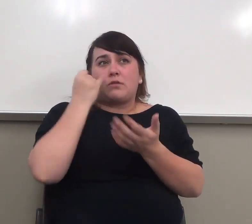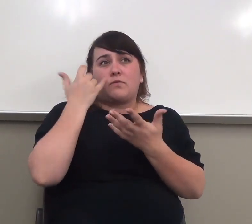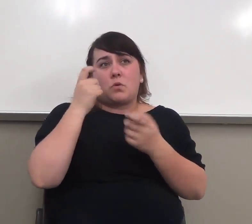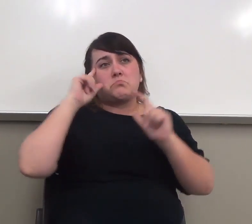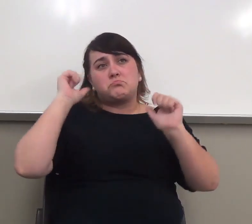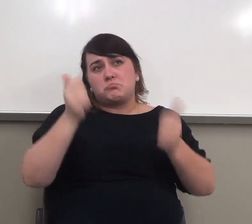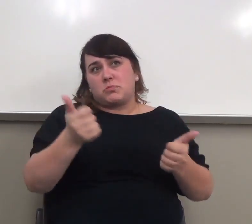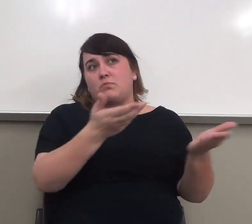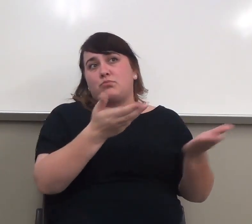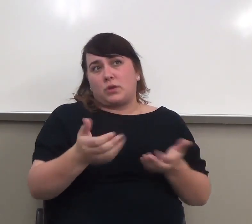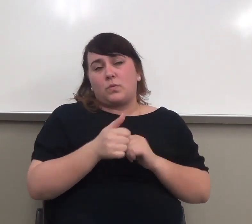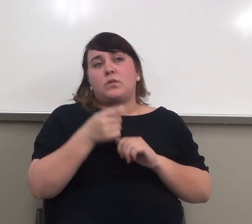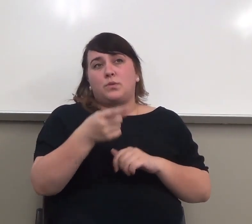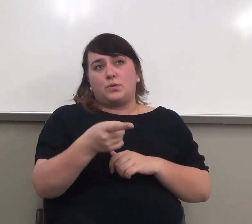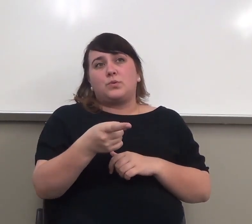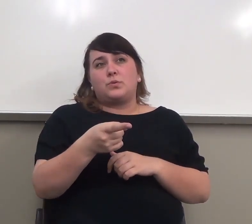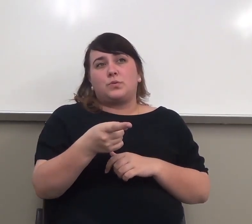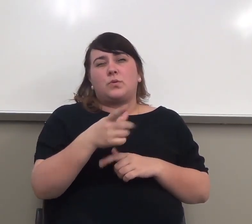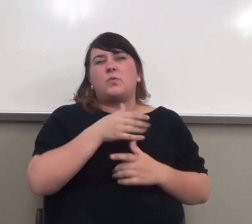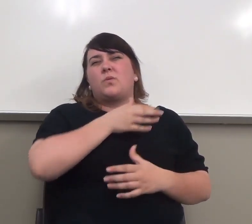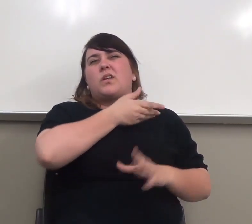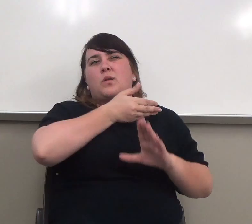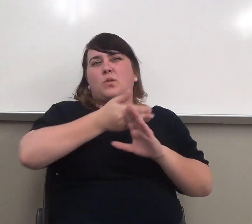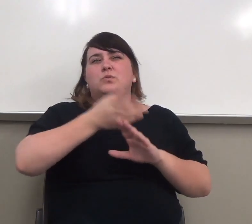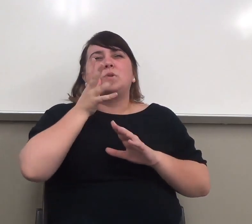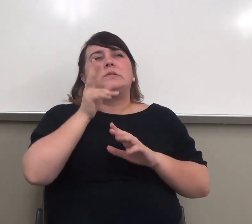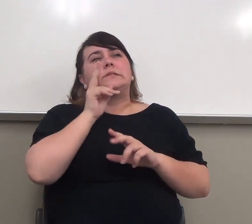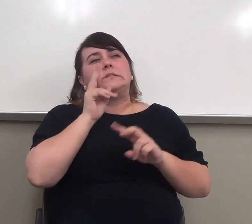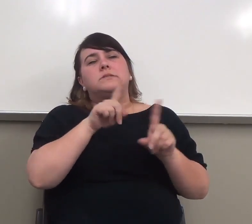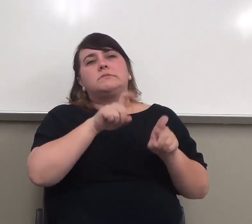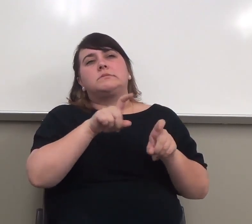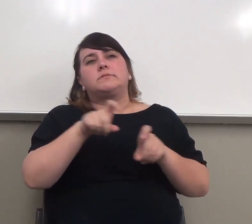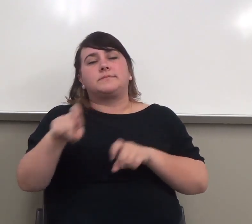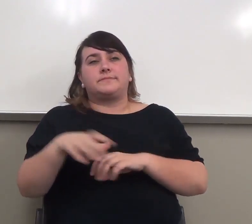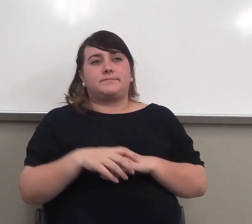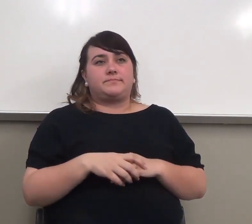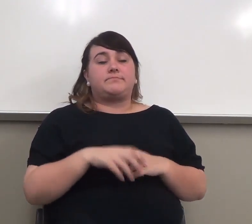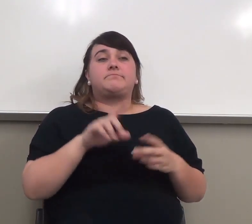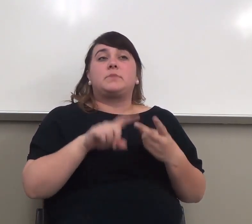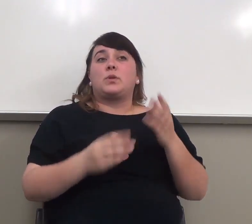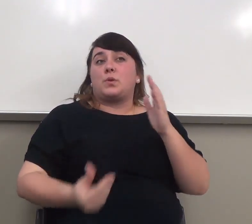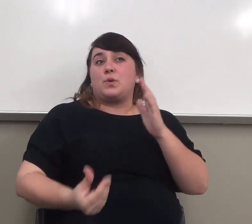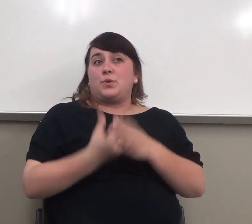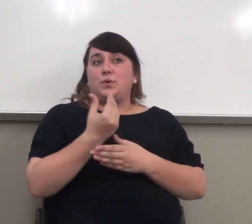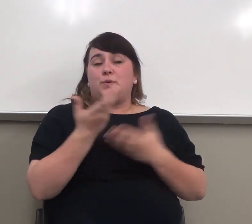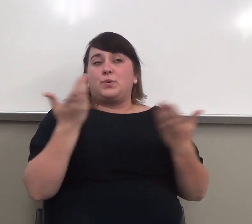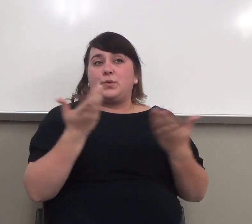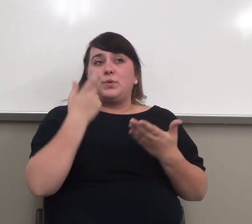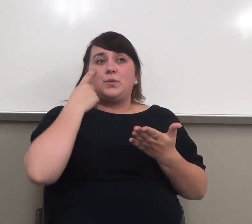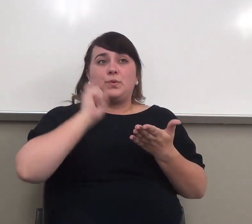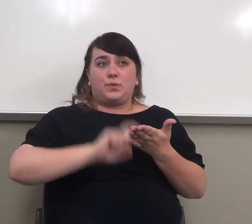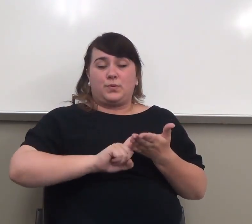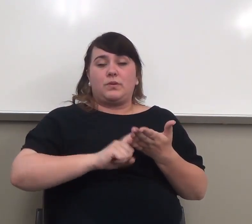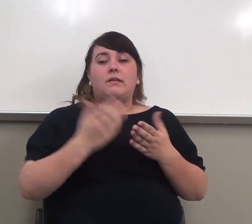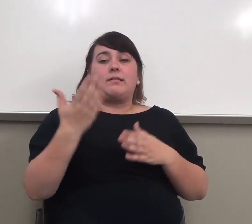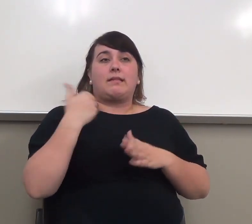I'm thinking about with submitting it online, is then you don't have it in front of you to make any changes the next day. You can type it and print it